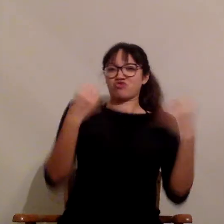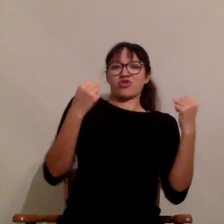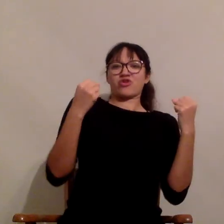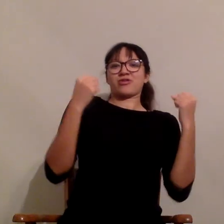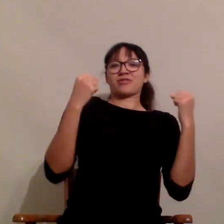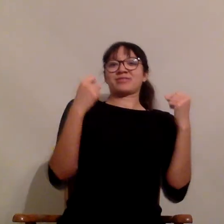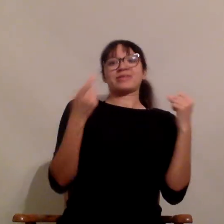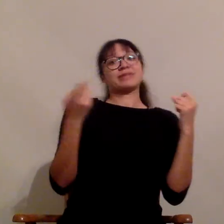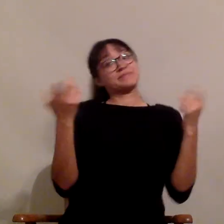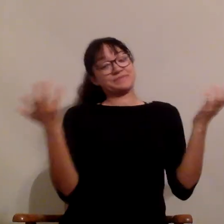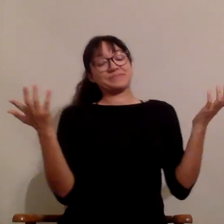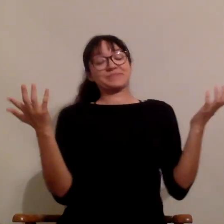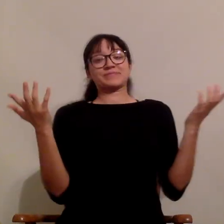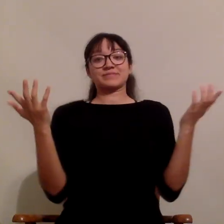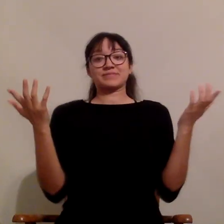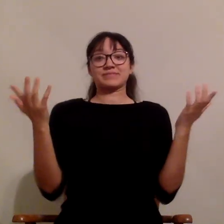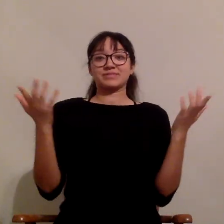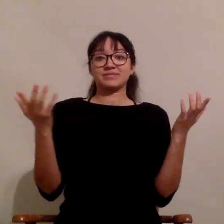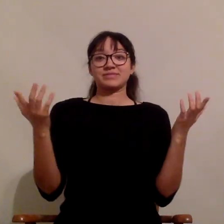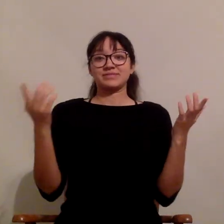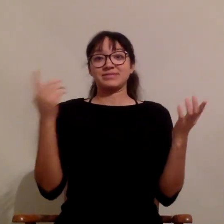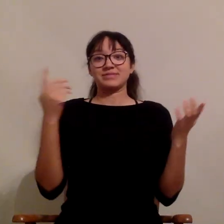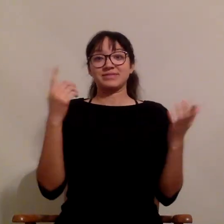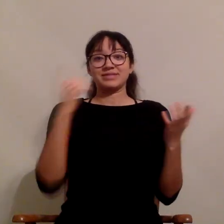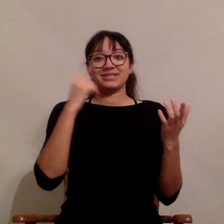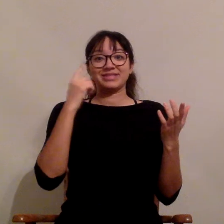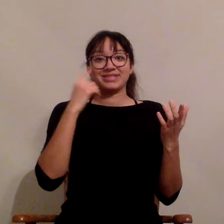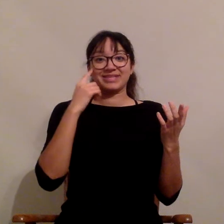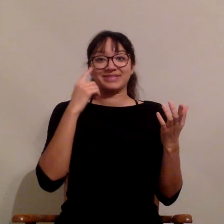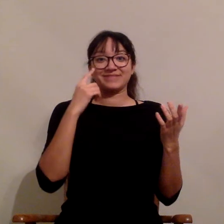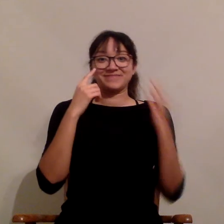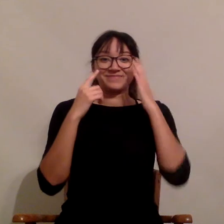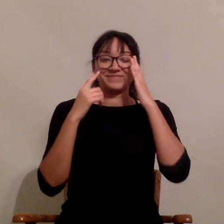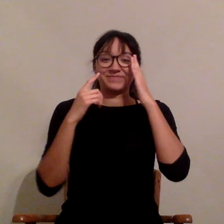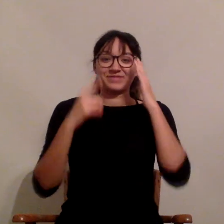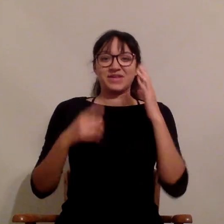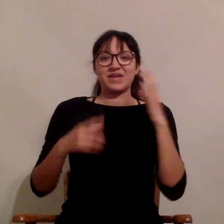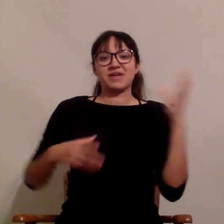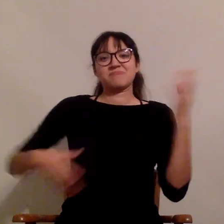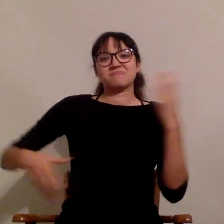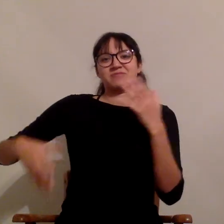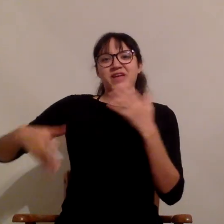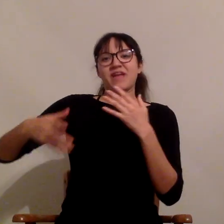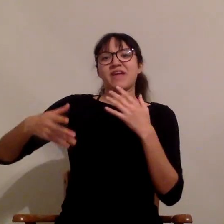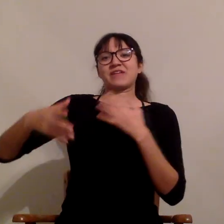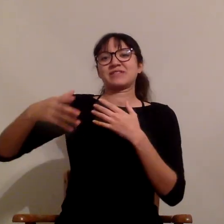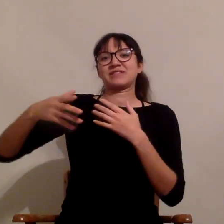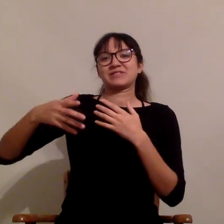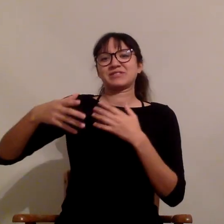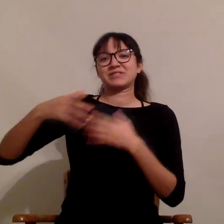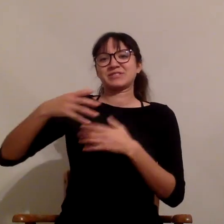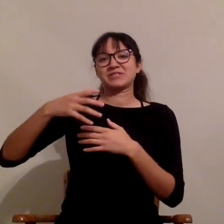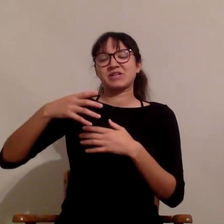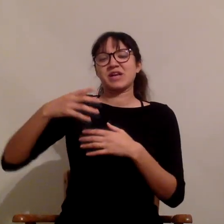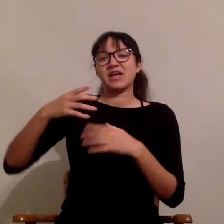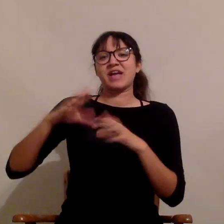to say that collaboration is my favorite superhuman power. And what I love about this power is